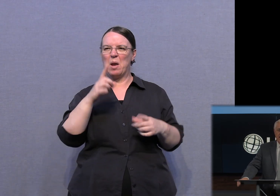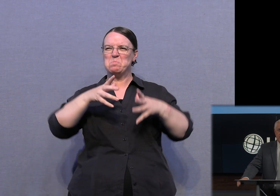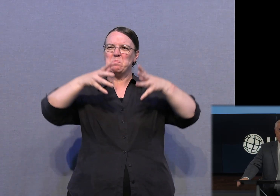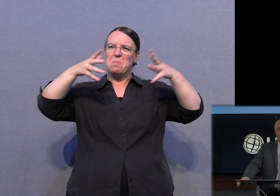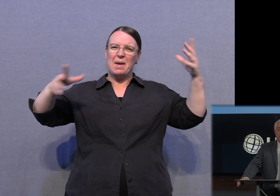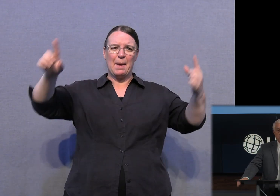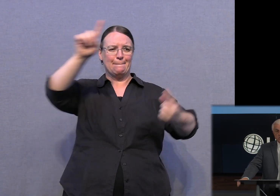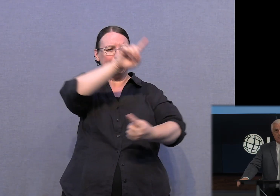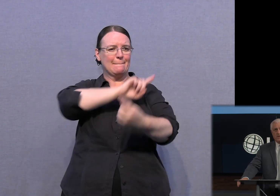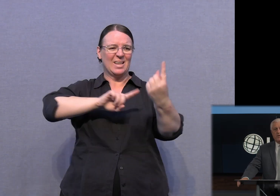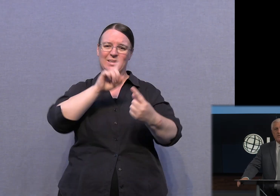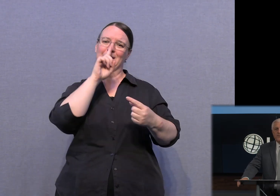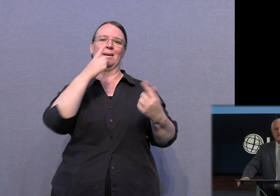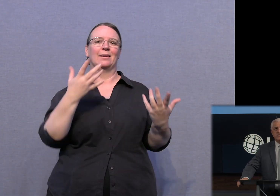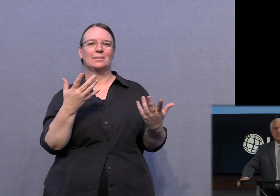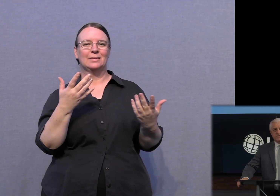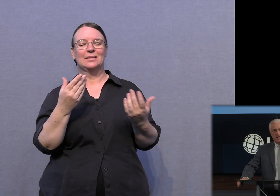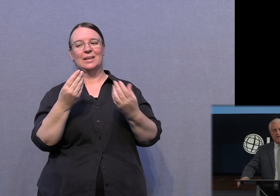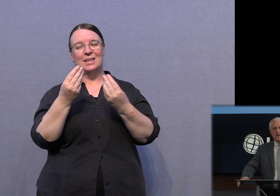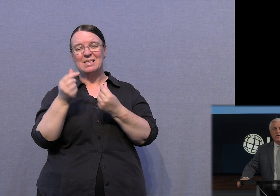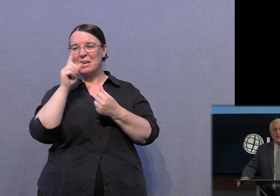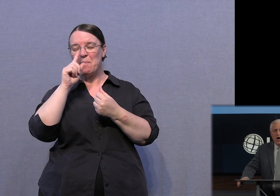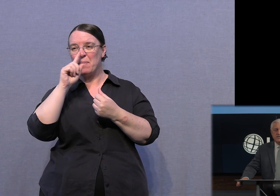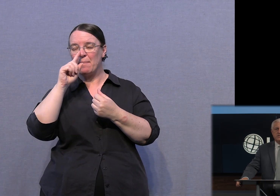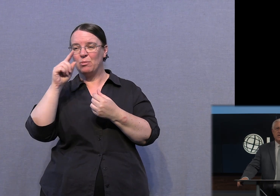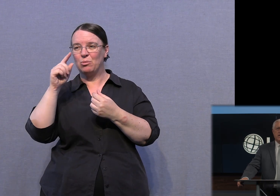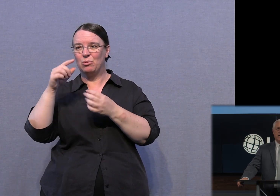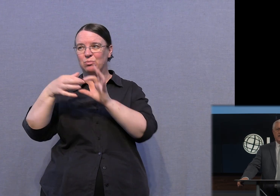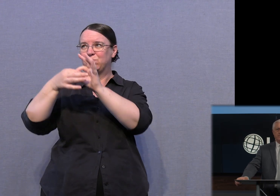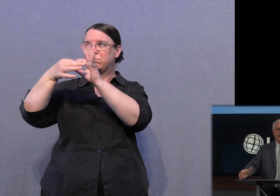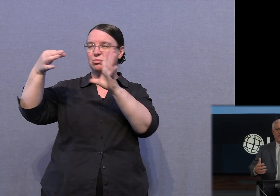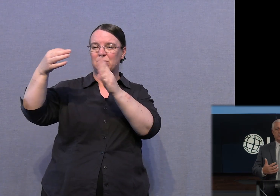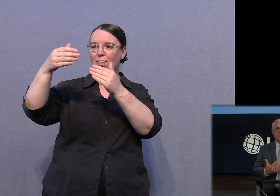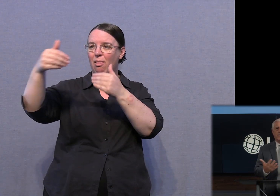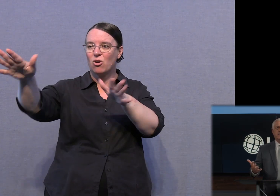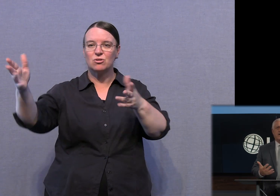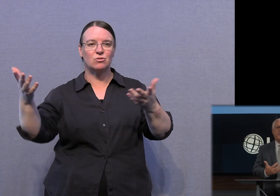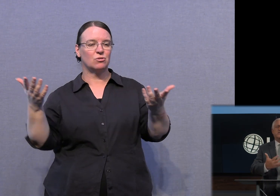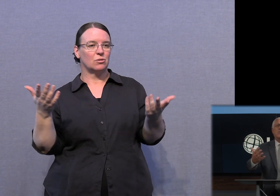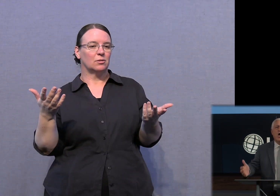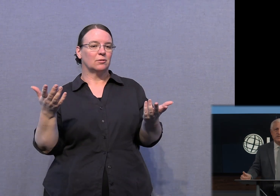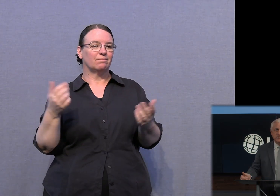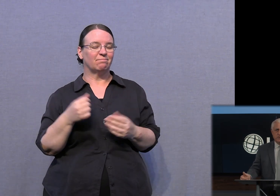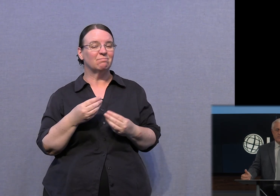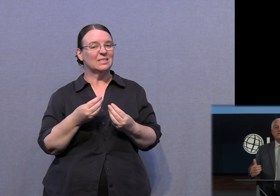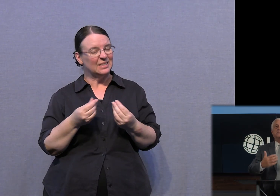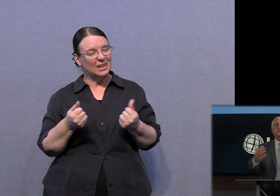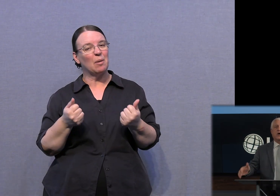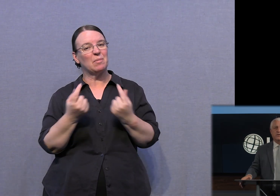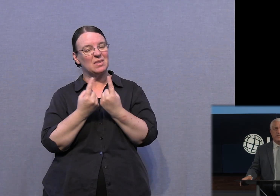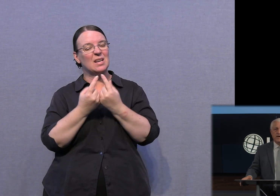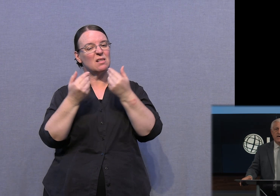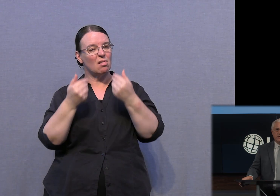to have. And there are some people on the fringes that seemingly we've lost. So there've been some losses. There's been